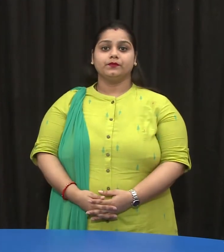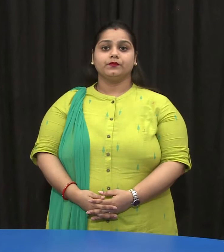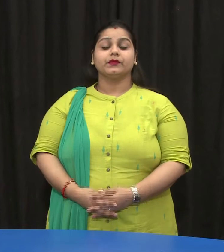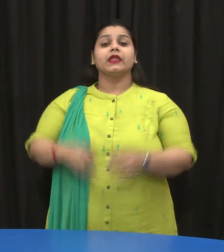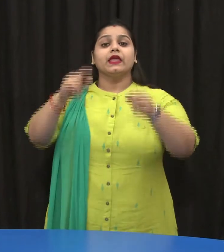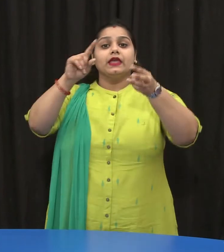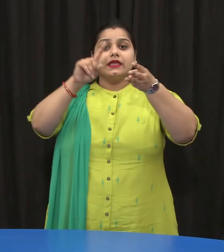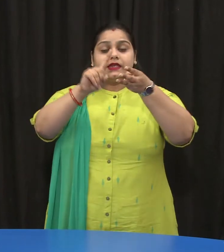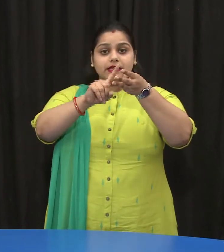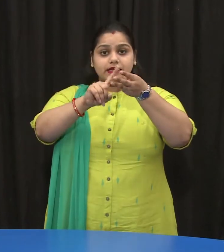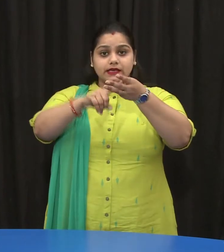Italic,